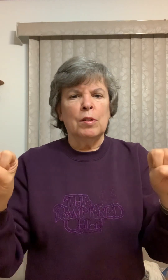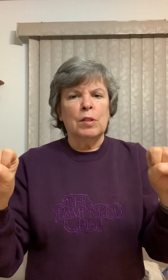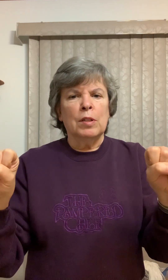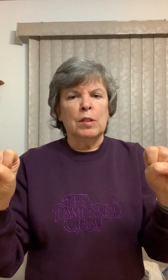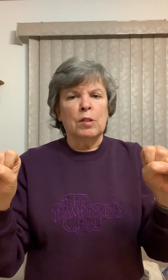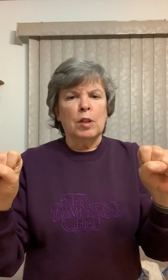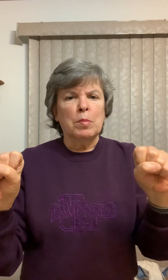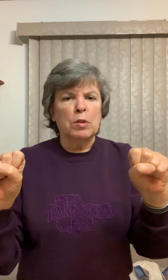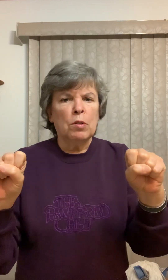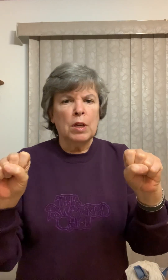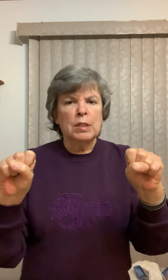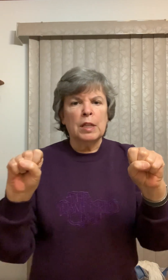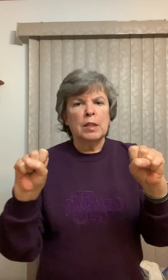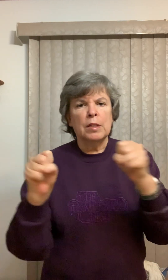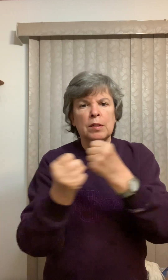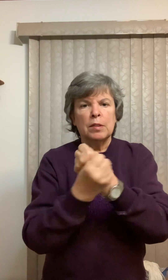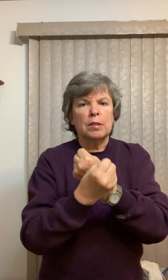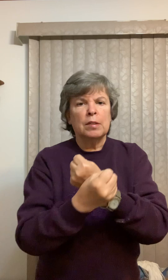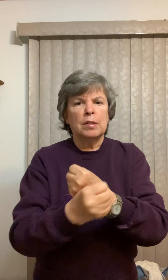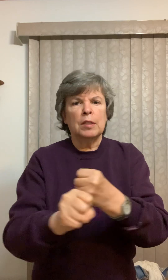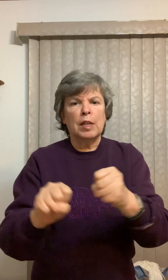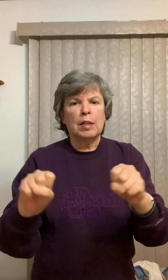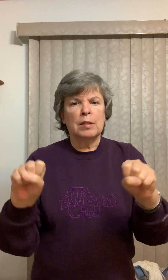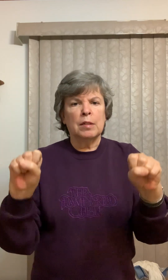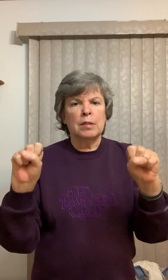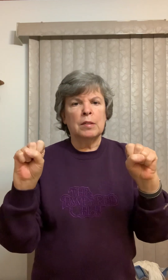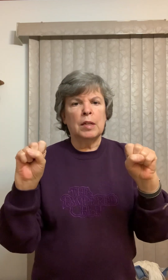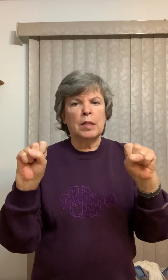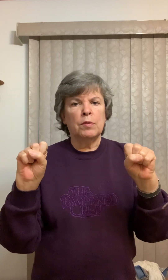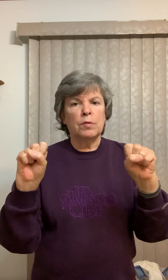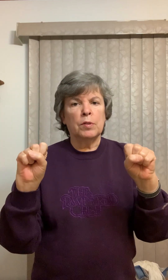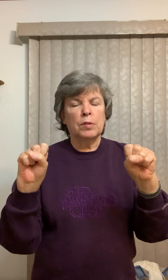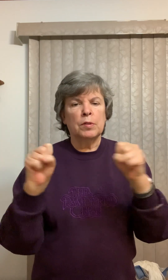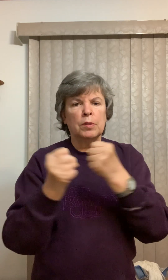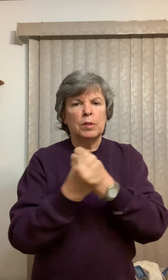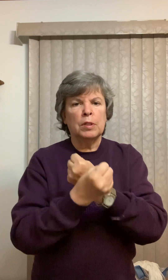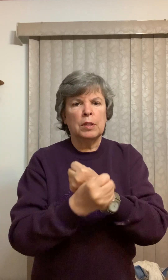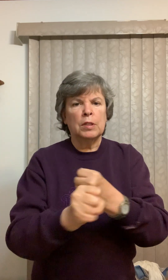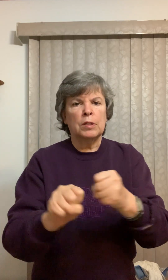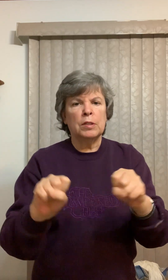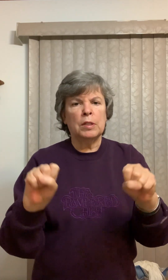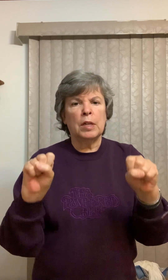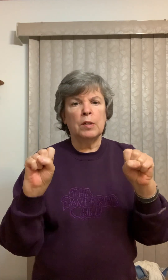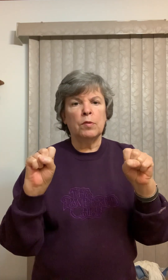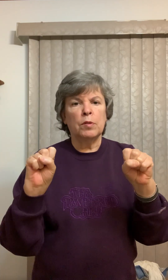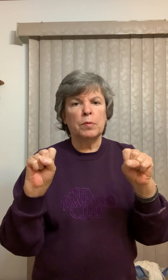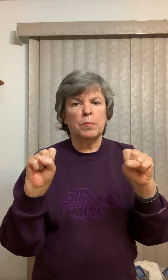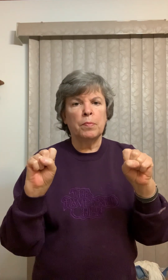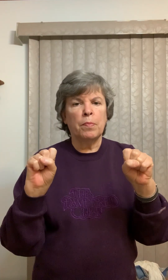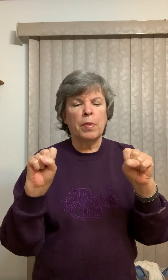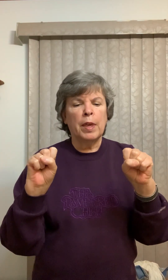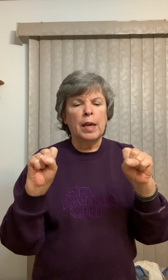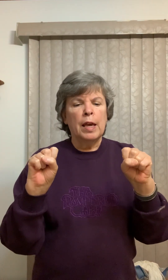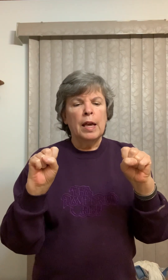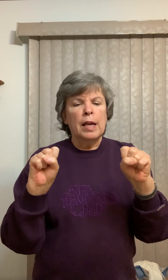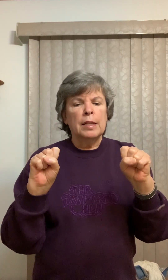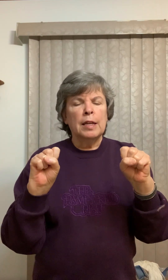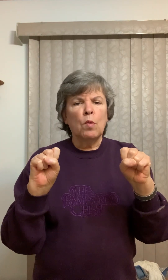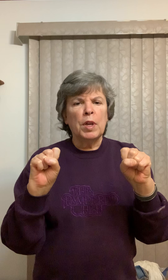it comes across like this, and that's save, save. Now we have